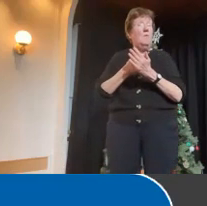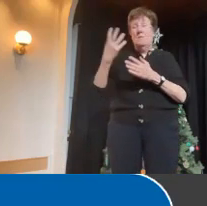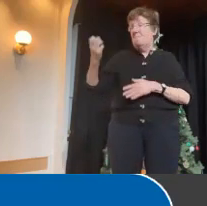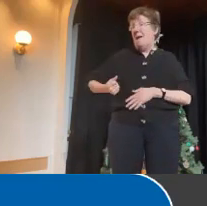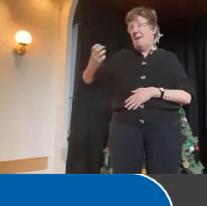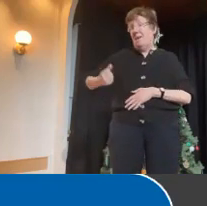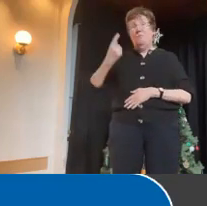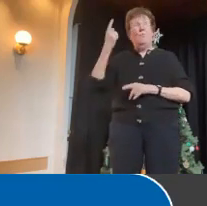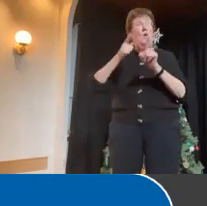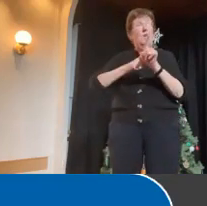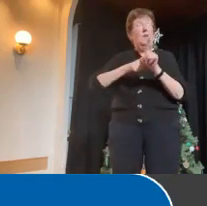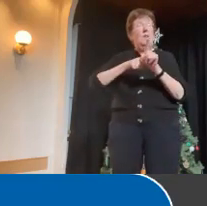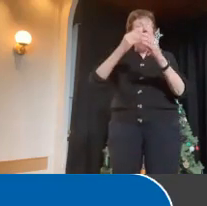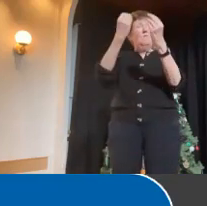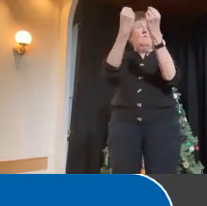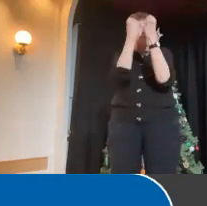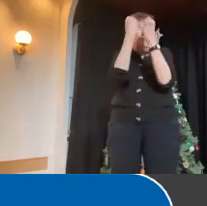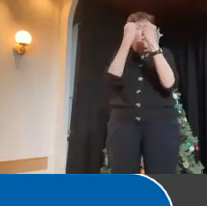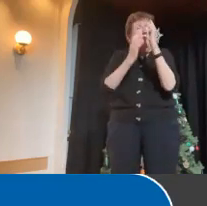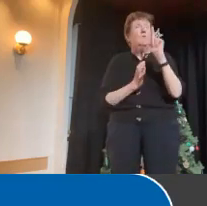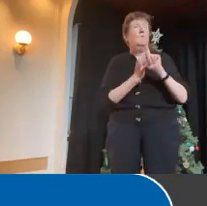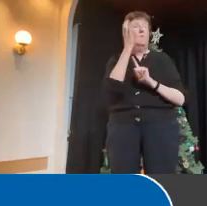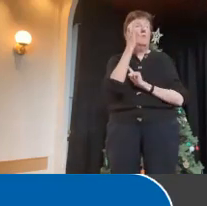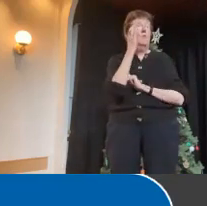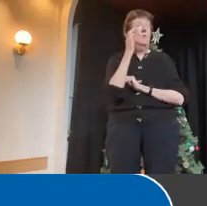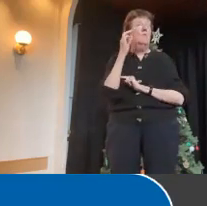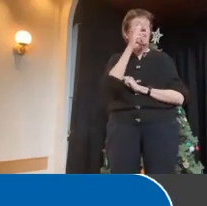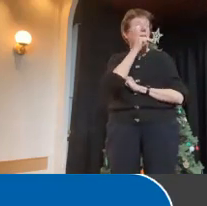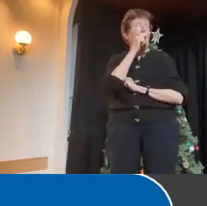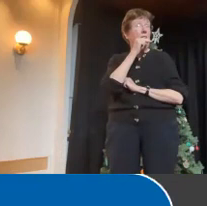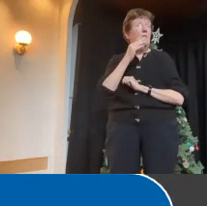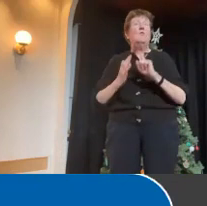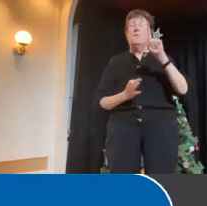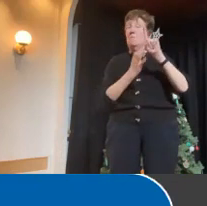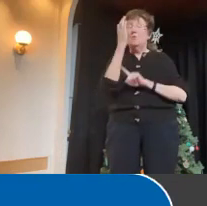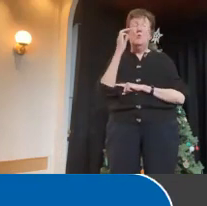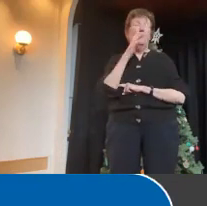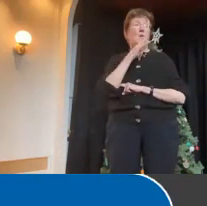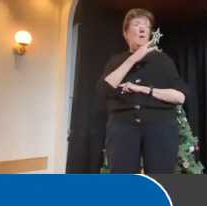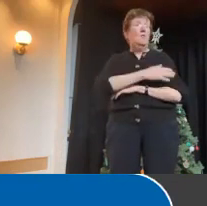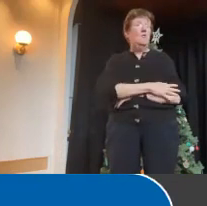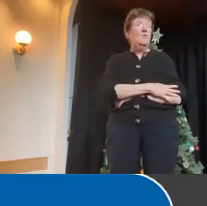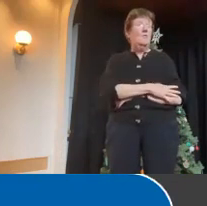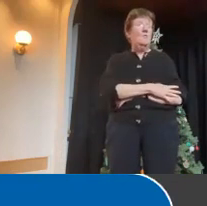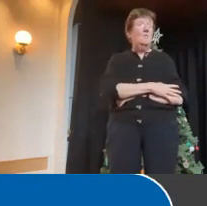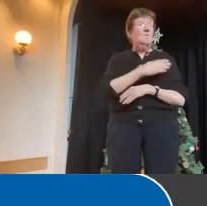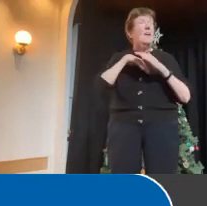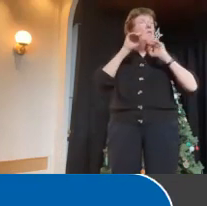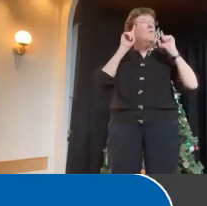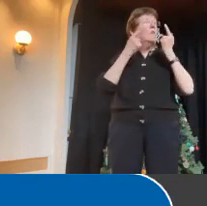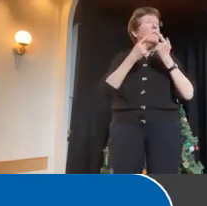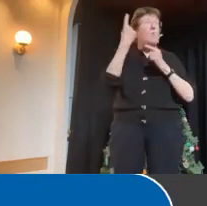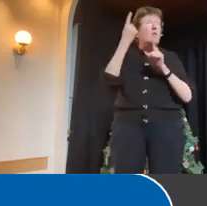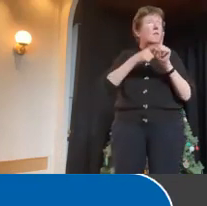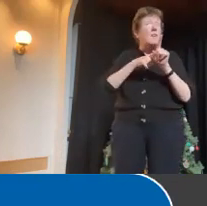Welsh-speaking area, then people are paid to take time off and to improve their language skills